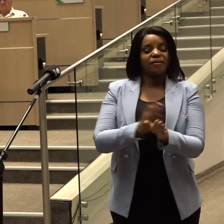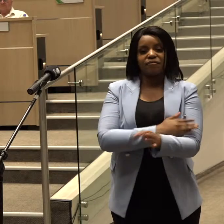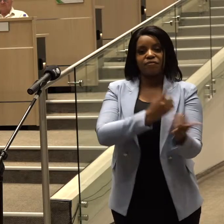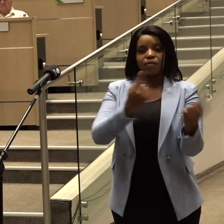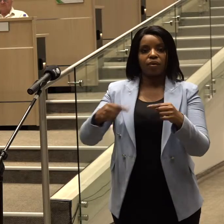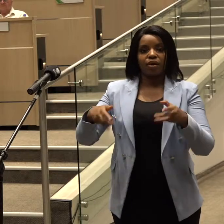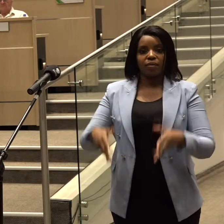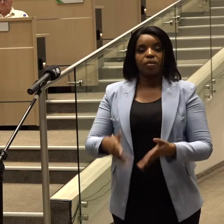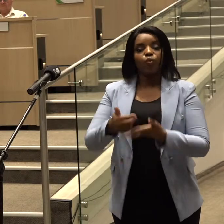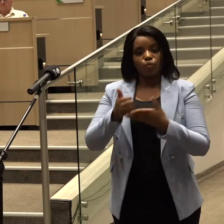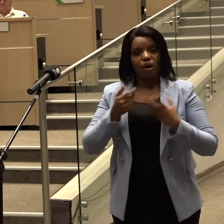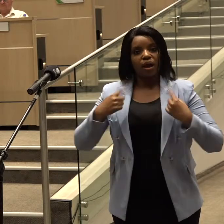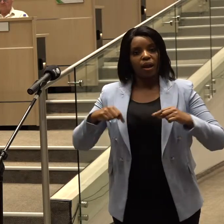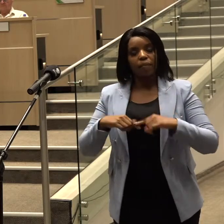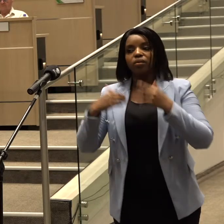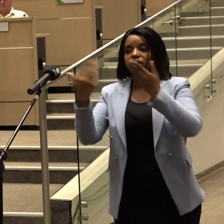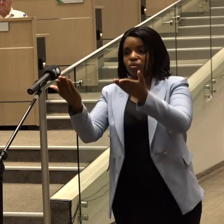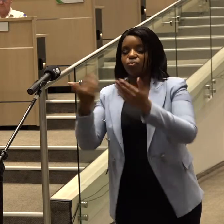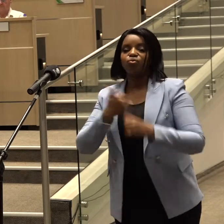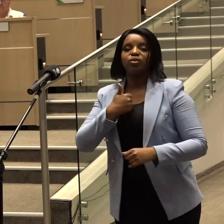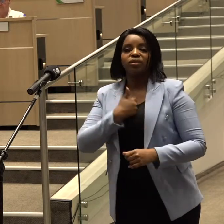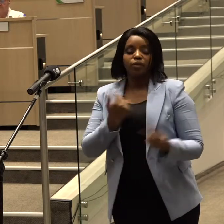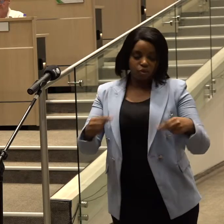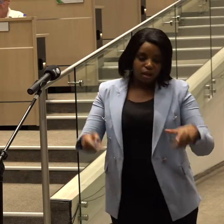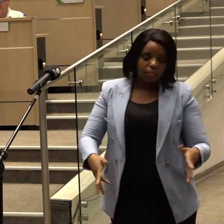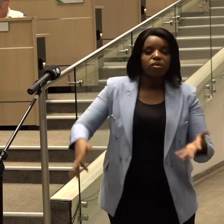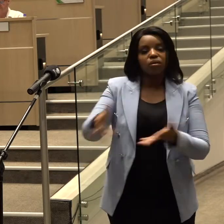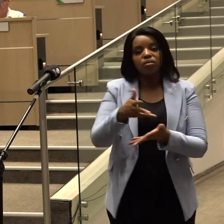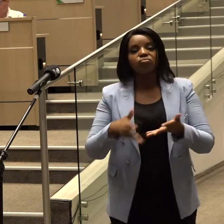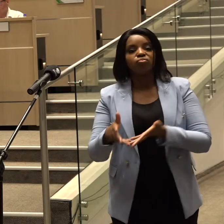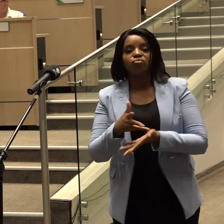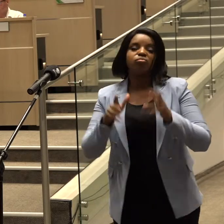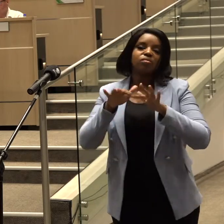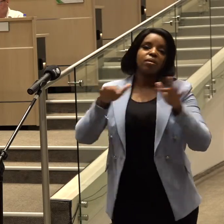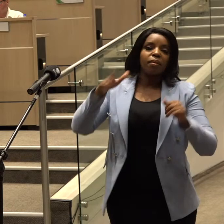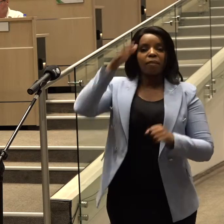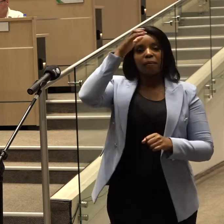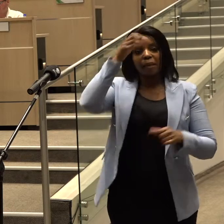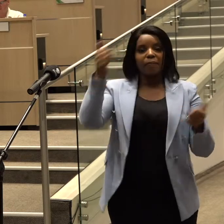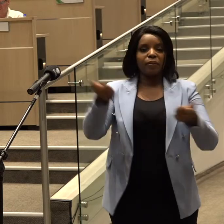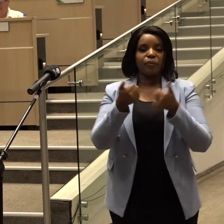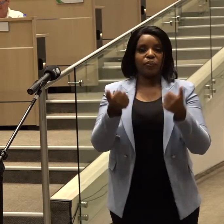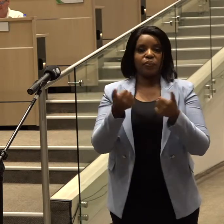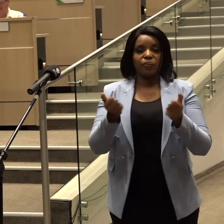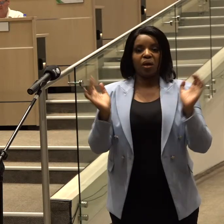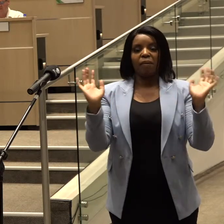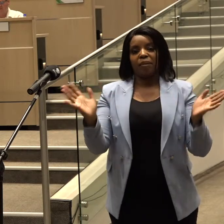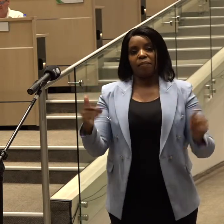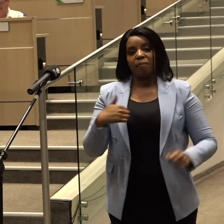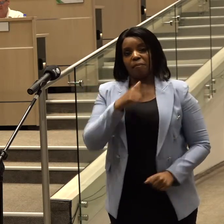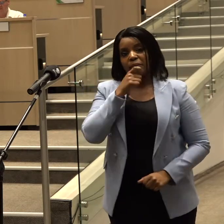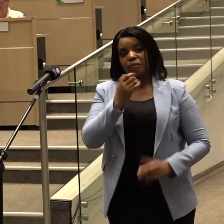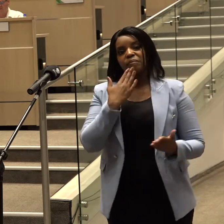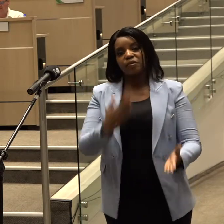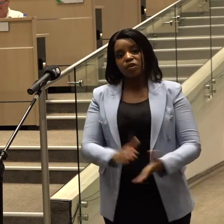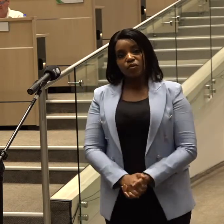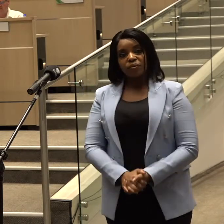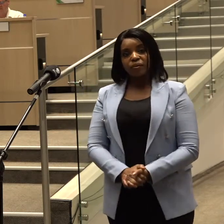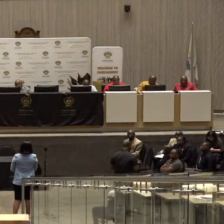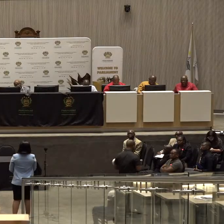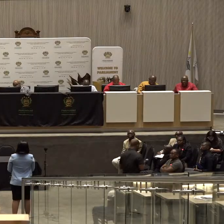when you're sitting here discussing this people are well informed that is all from massage chairperson thank